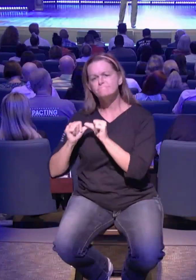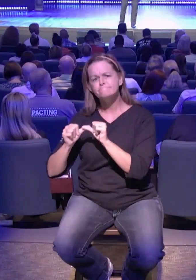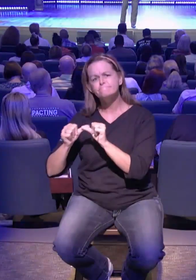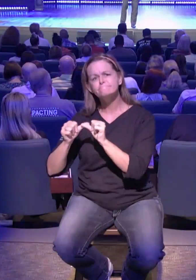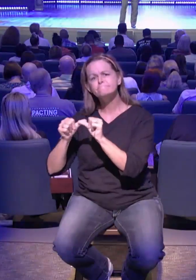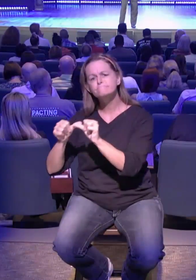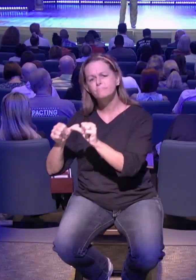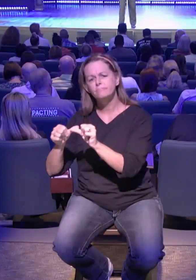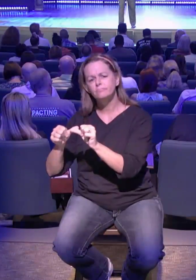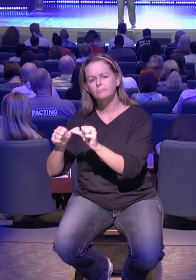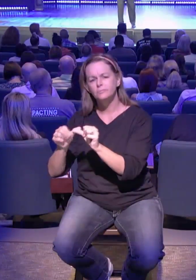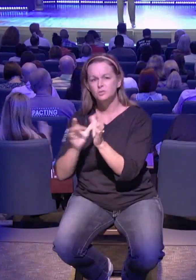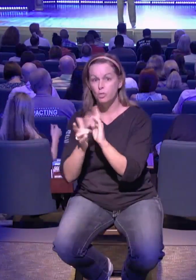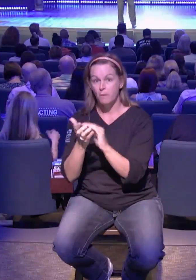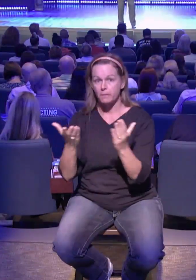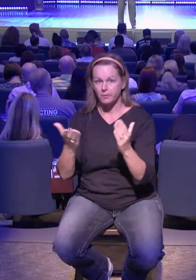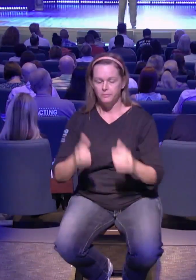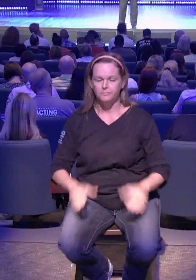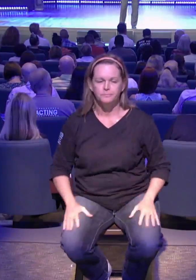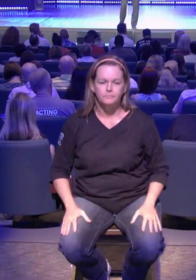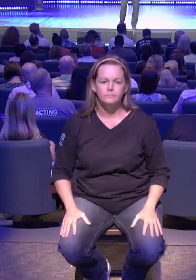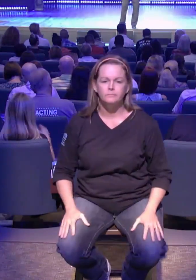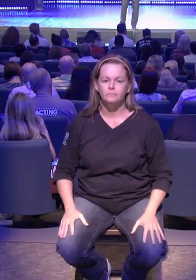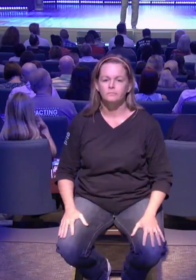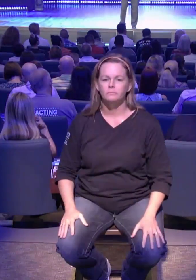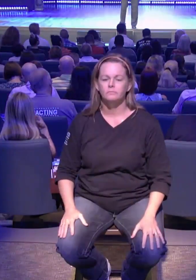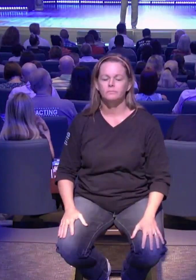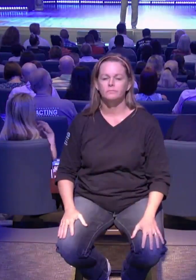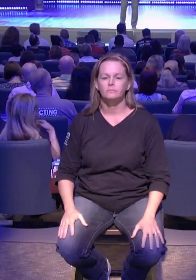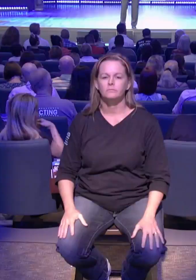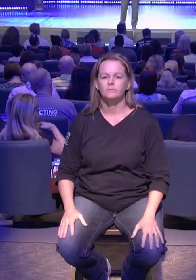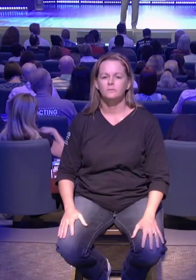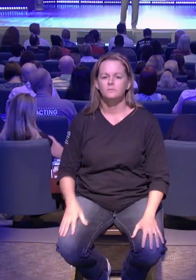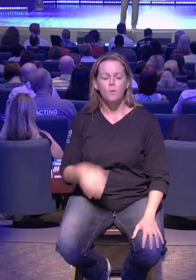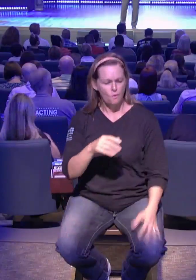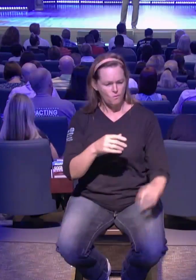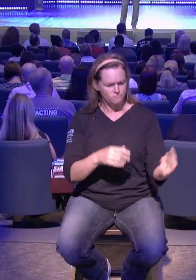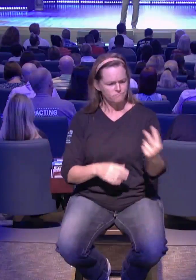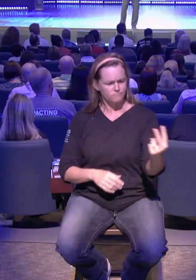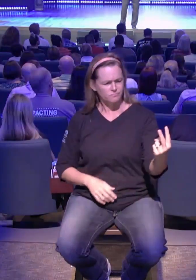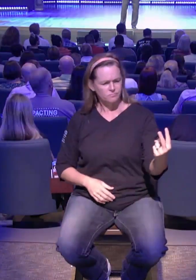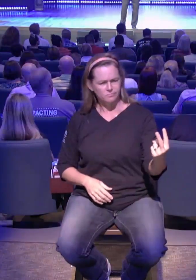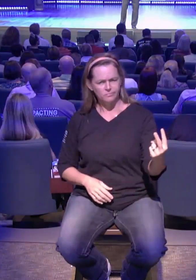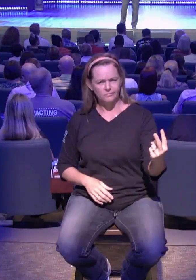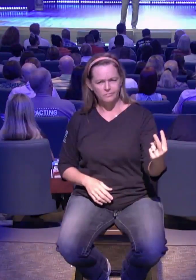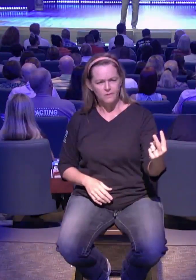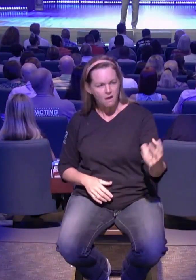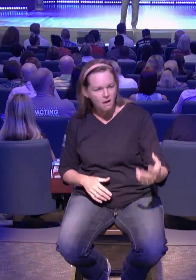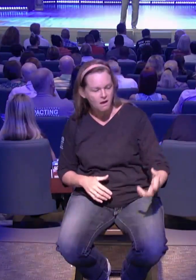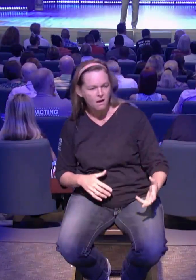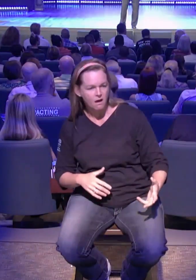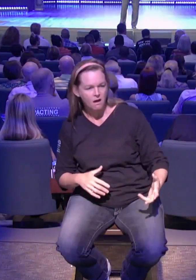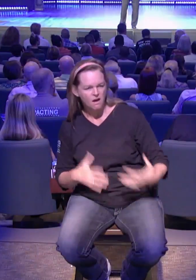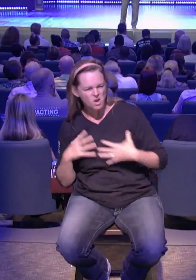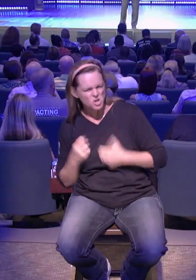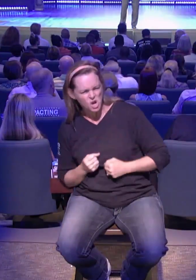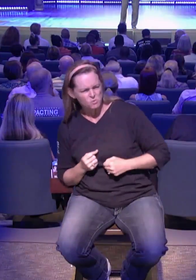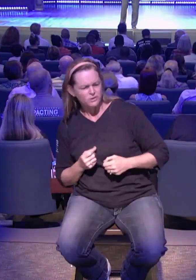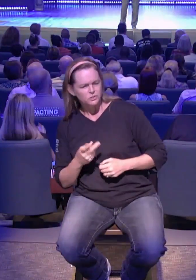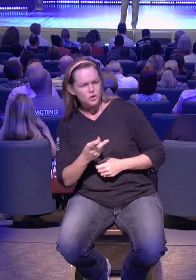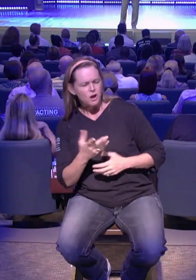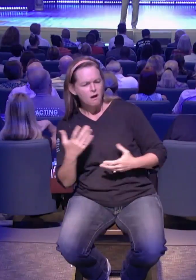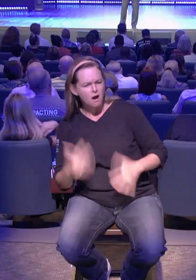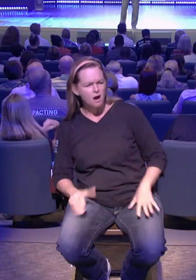13. When they saw the courage of Peter and John, and they realized they